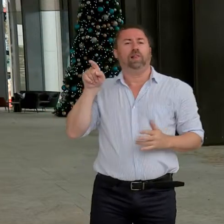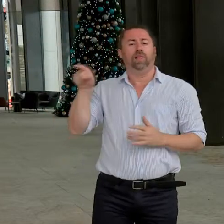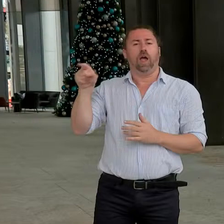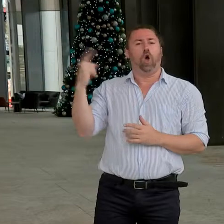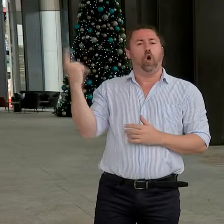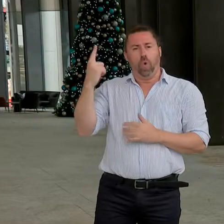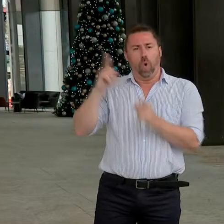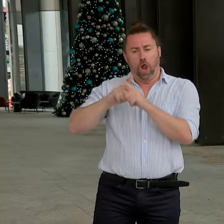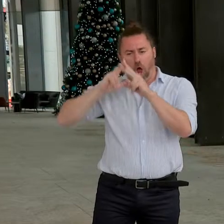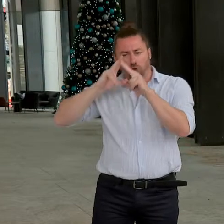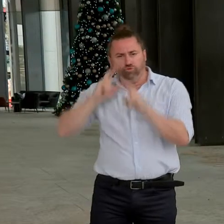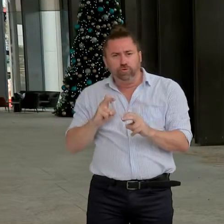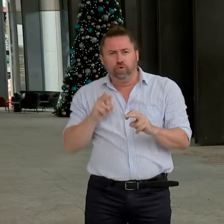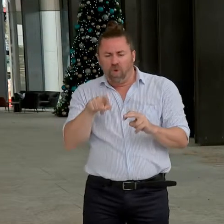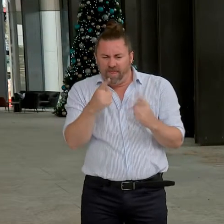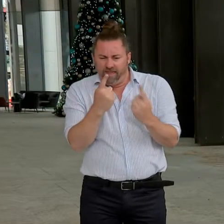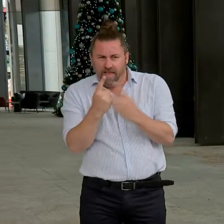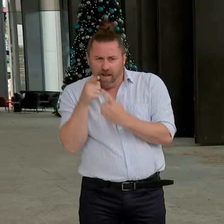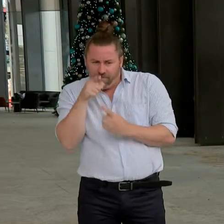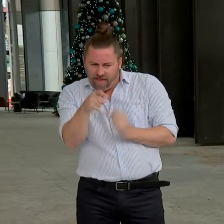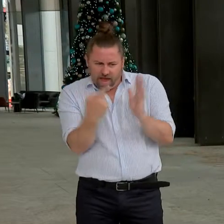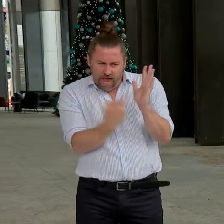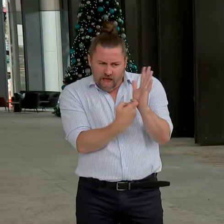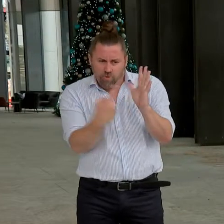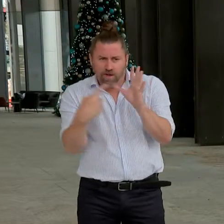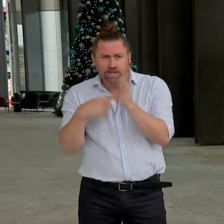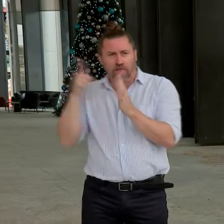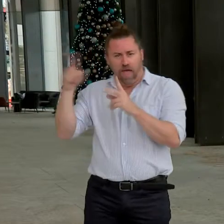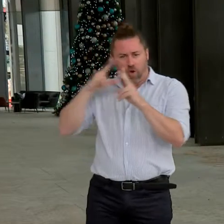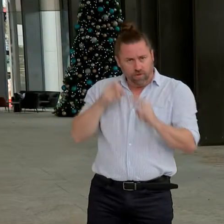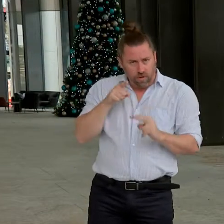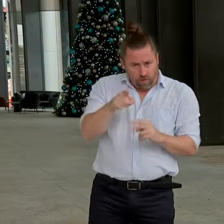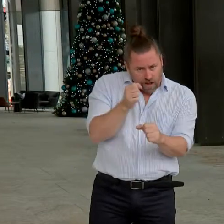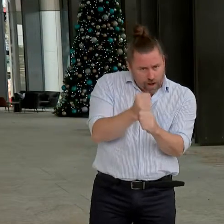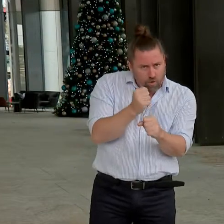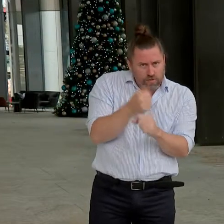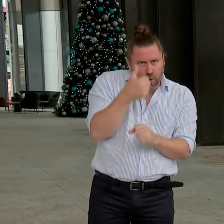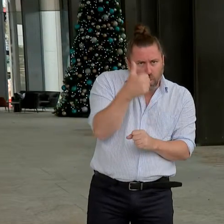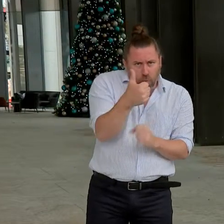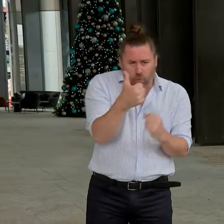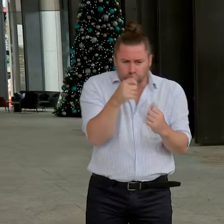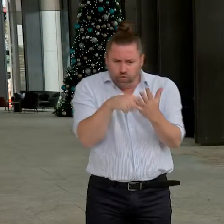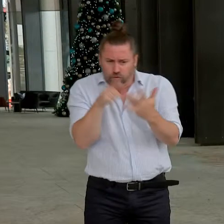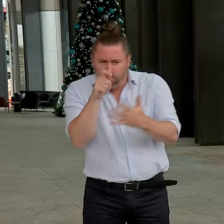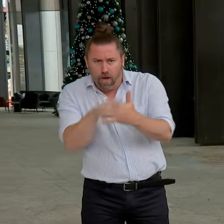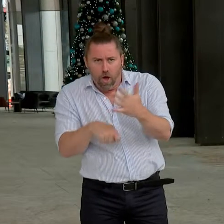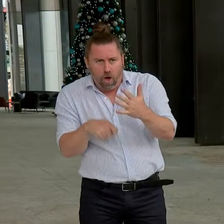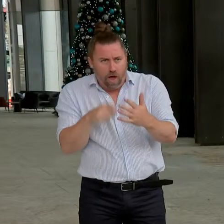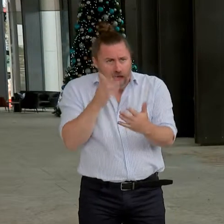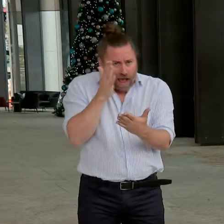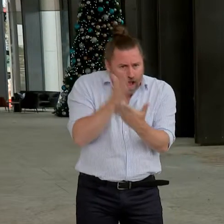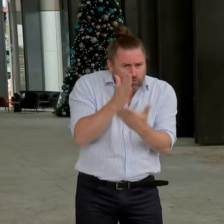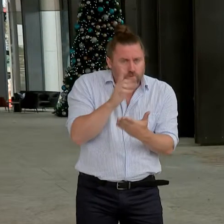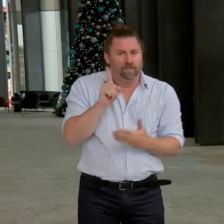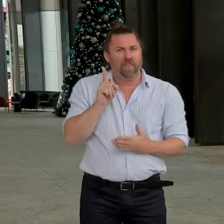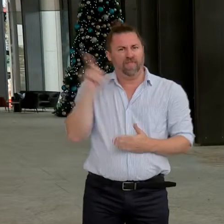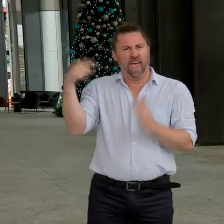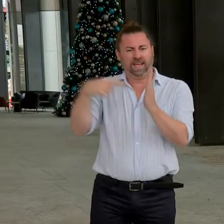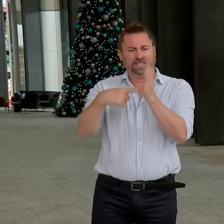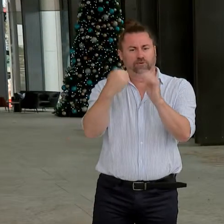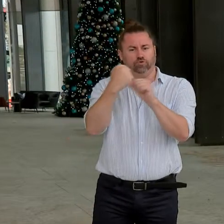and timing of assessing those RAT tests. Of course, we want to see local manufacturing. We want to